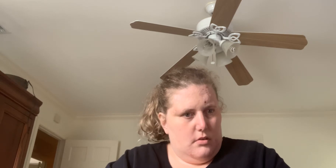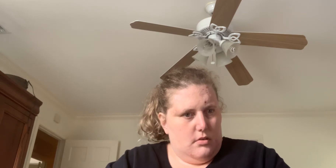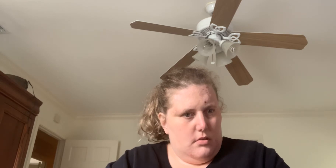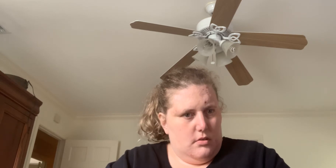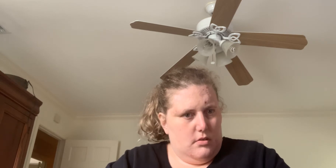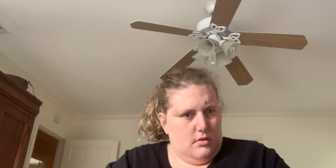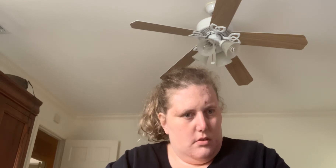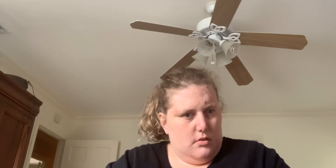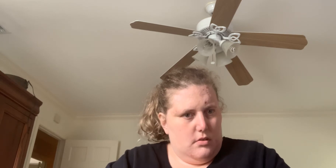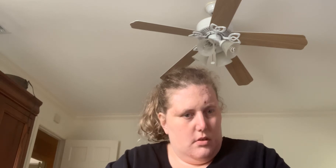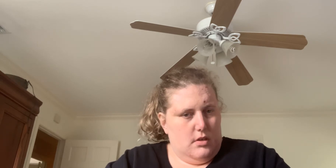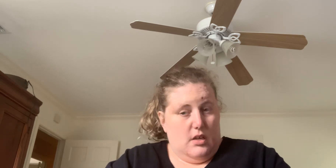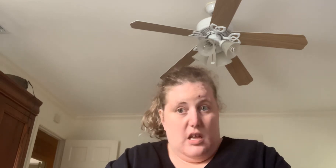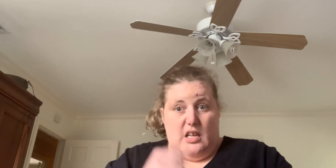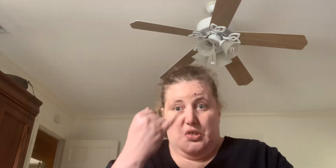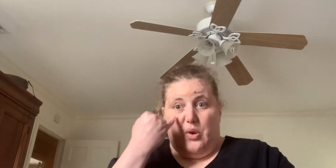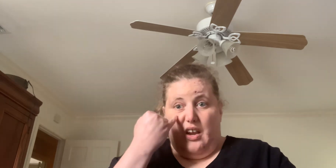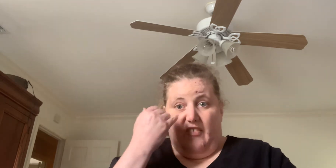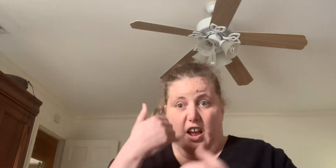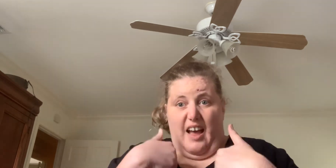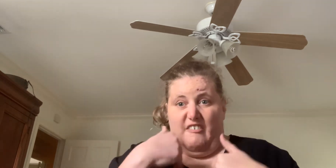5 moles of oxygen